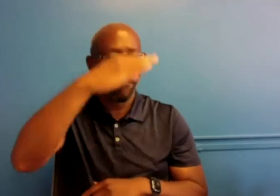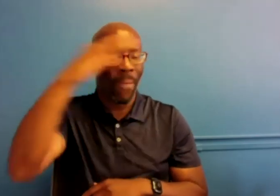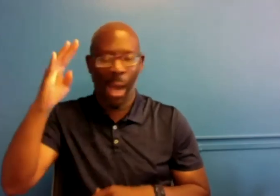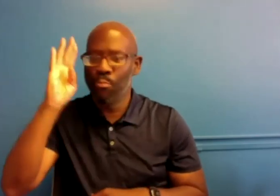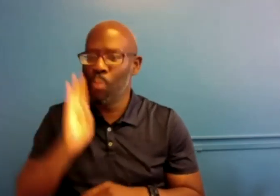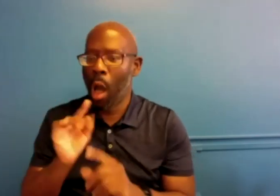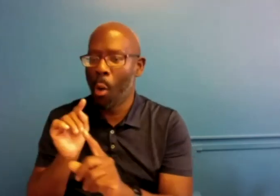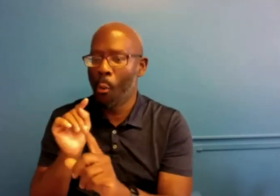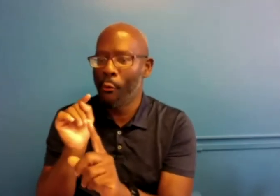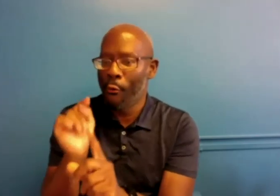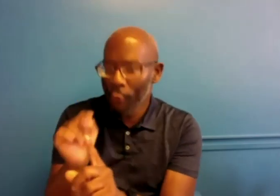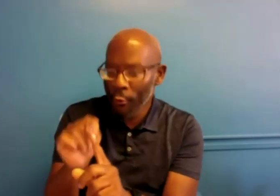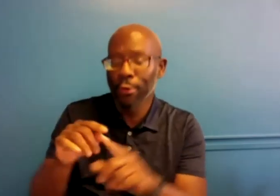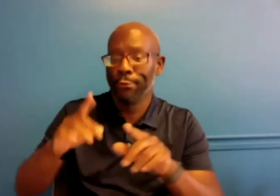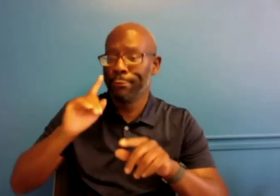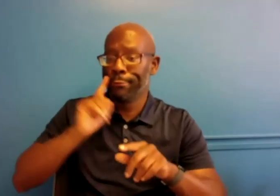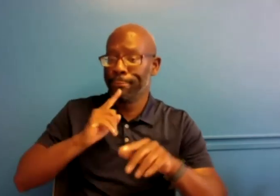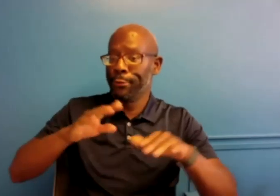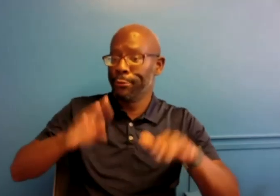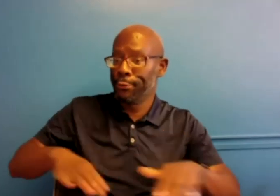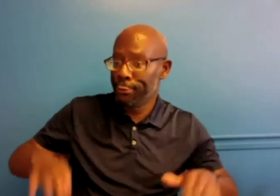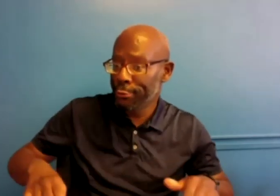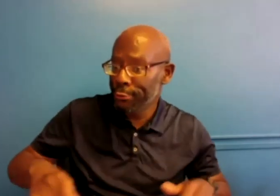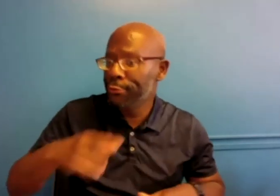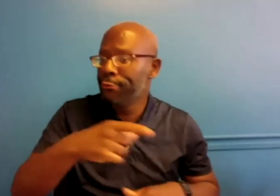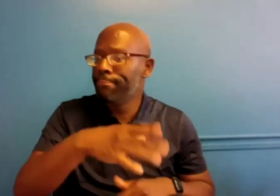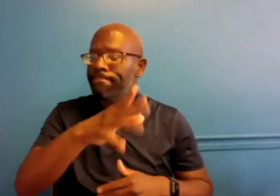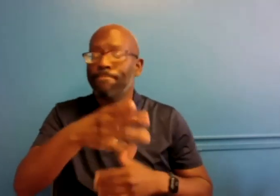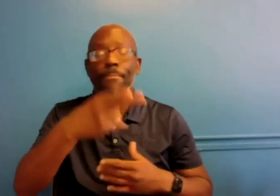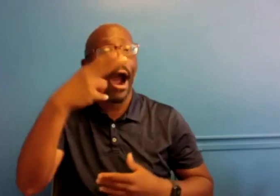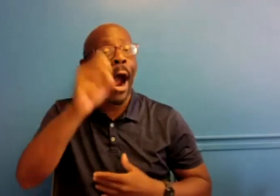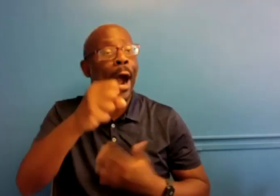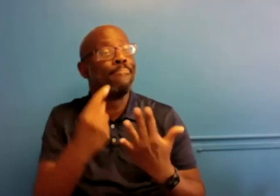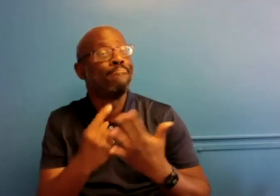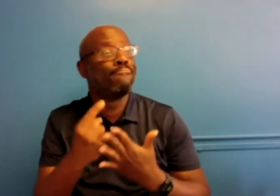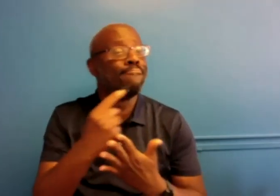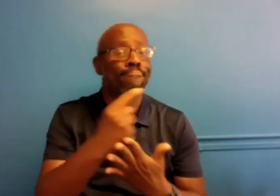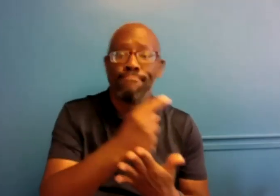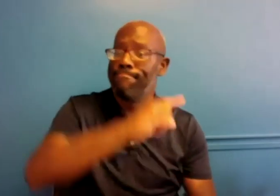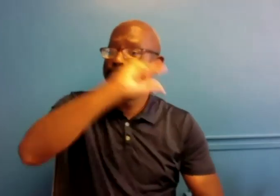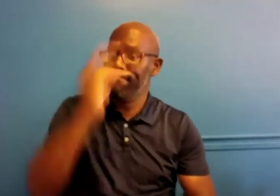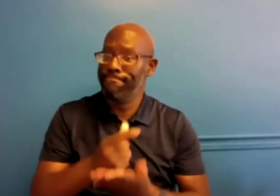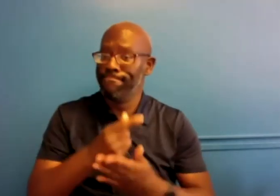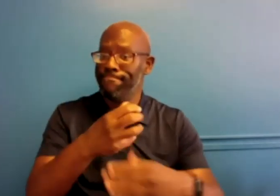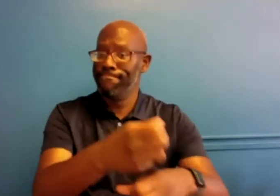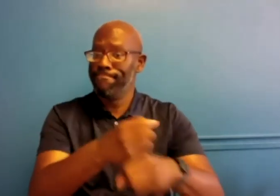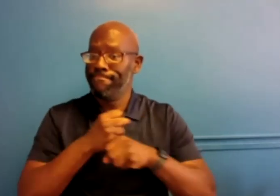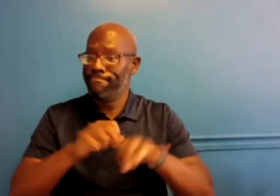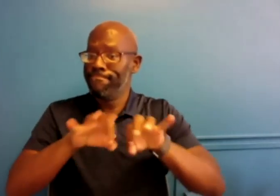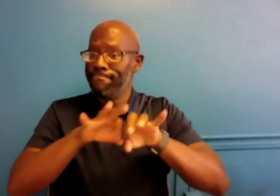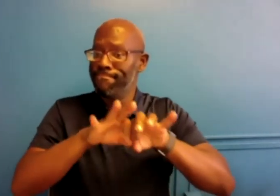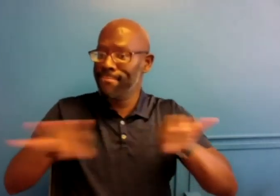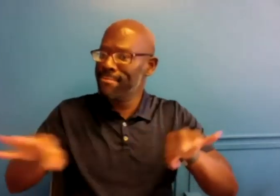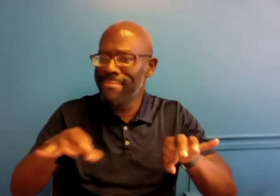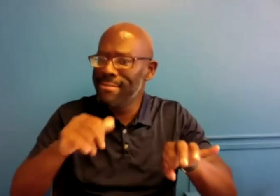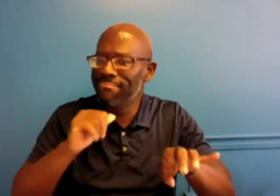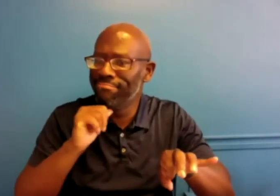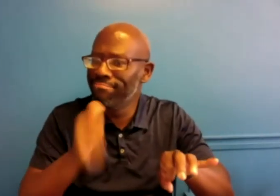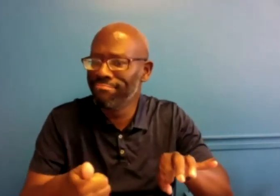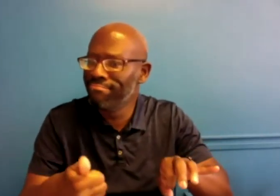And she says, we know that Black and Brown deaf children have not been getting high school diplomas,